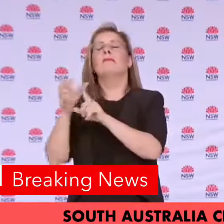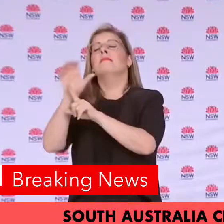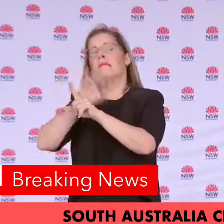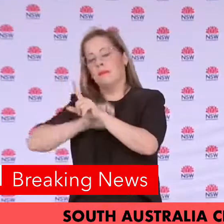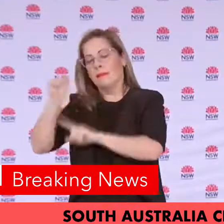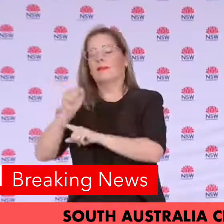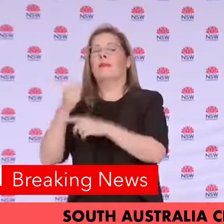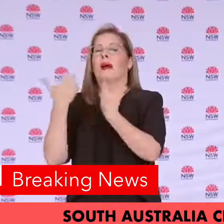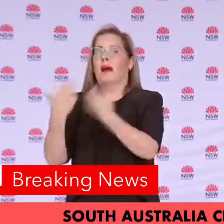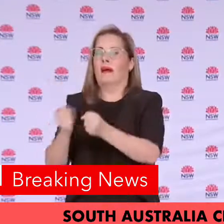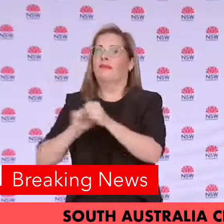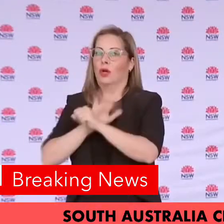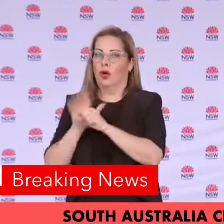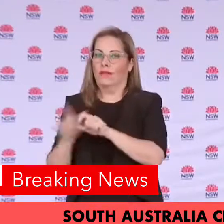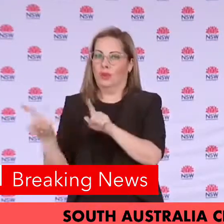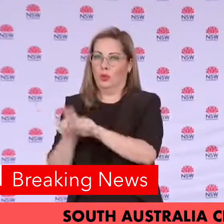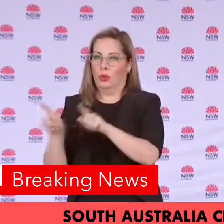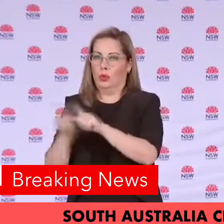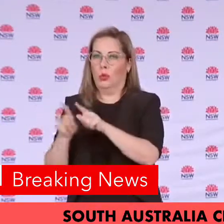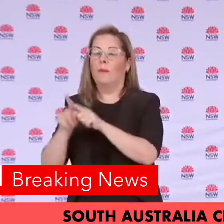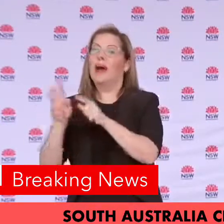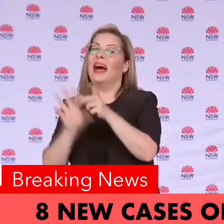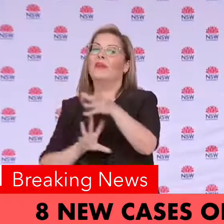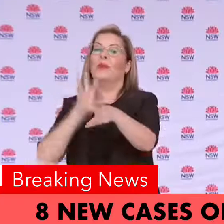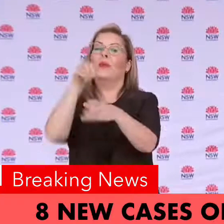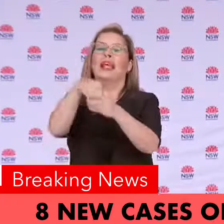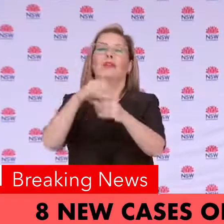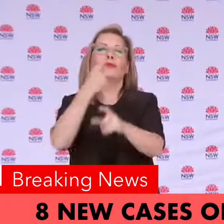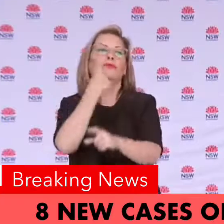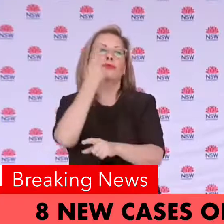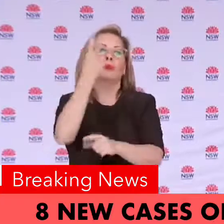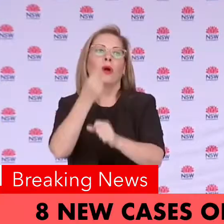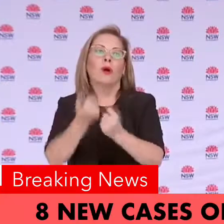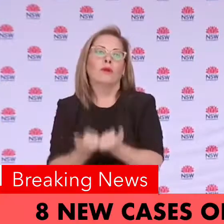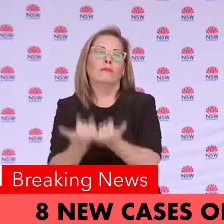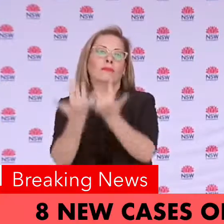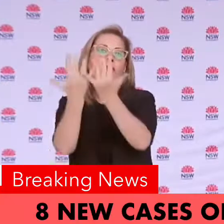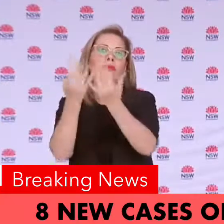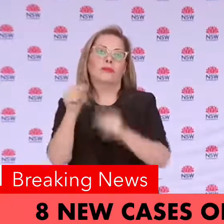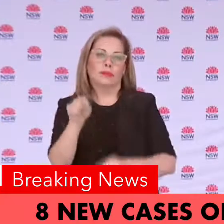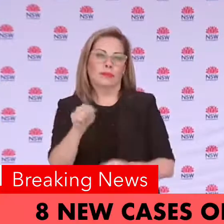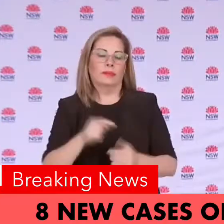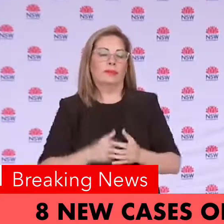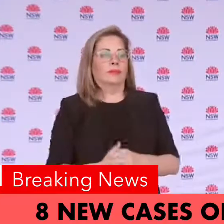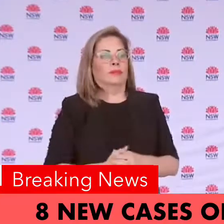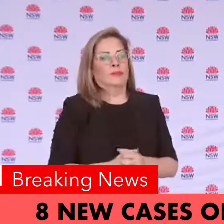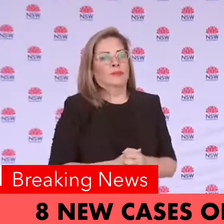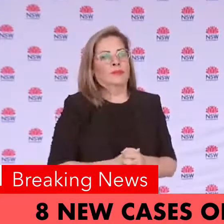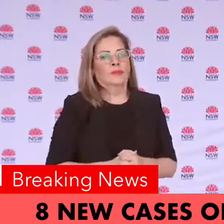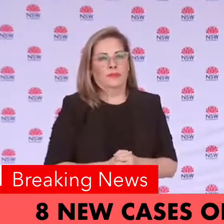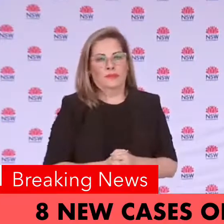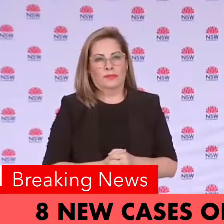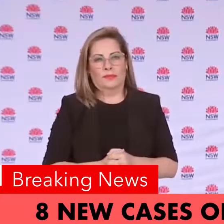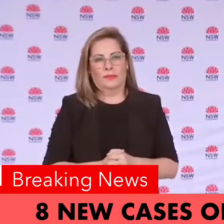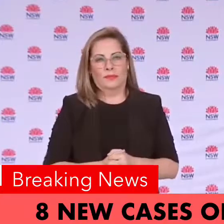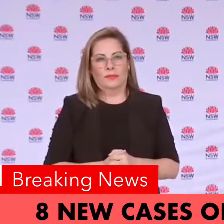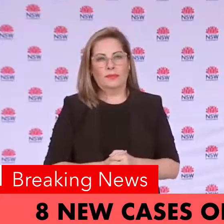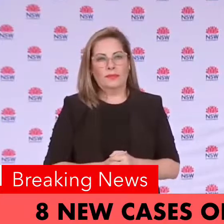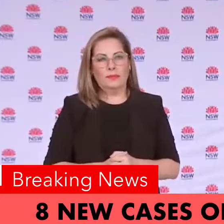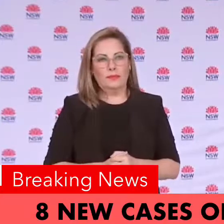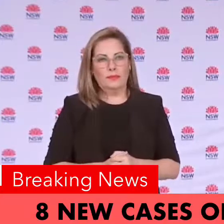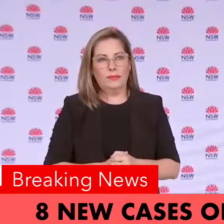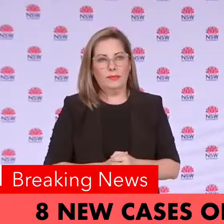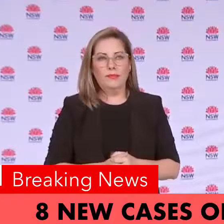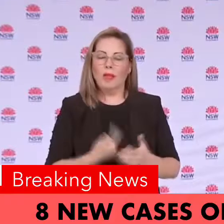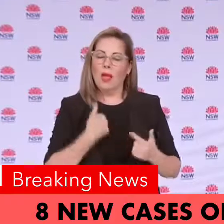in the count for tomorrow. In terms of the situation, I'd just like to acknowledge and